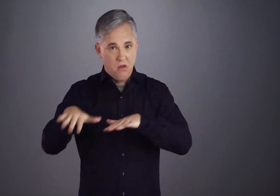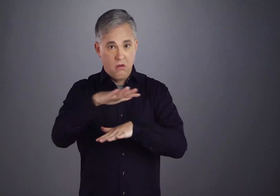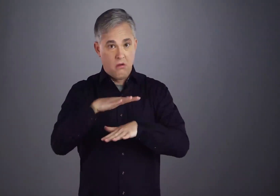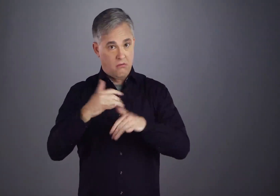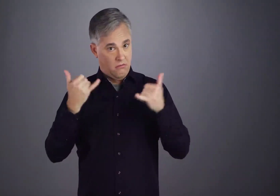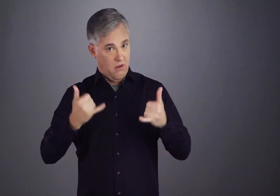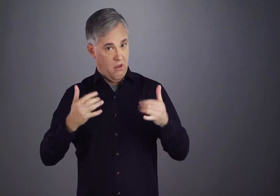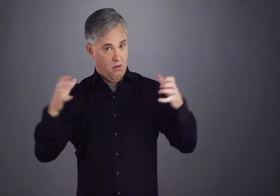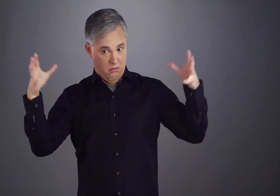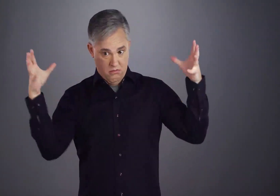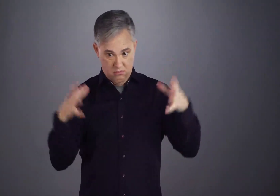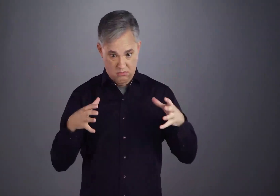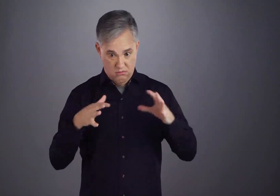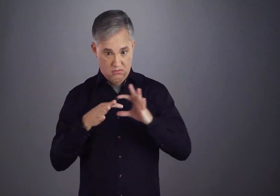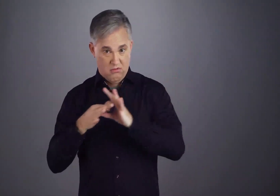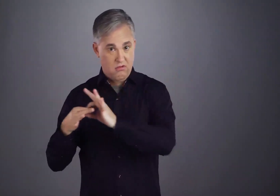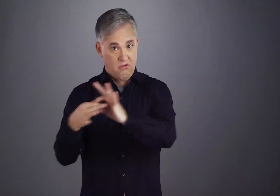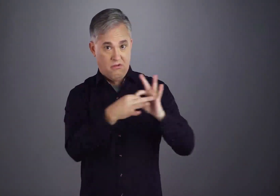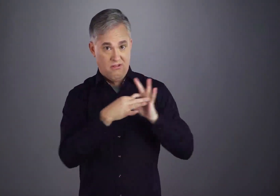work together?